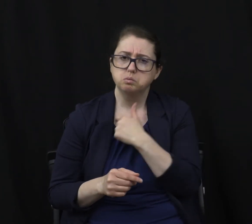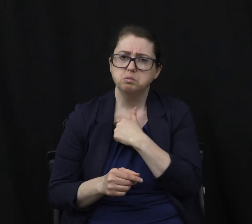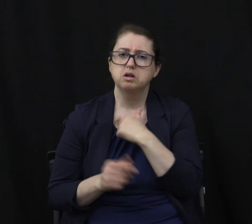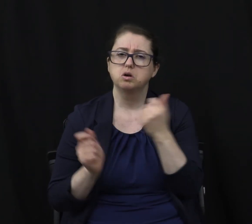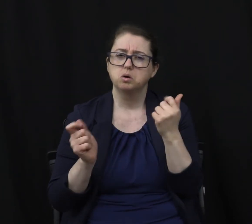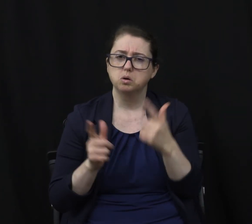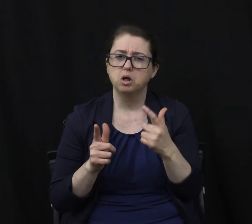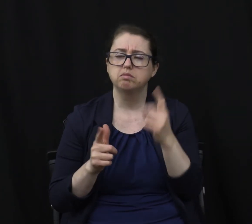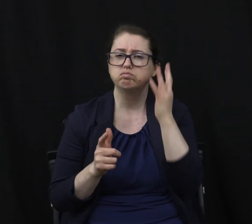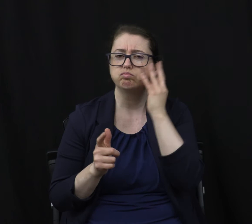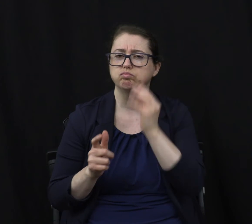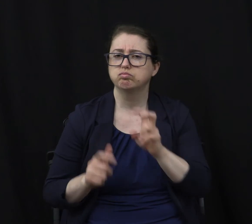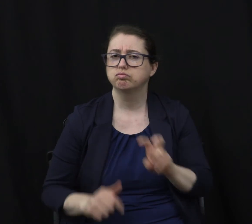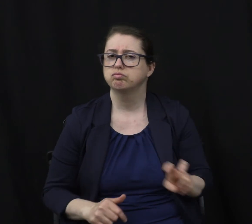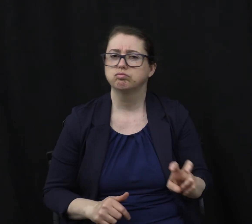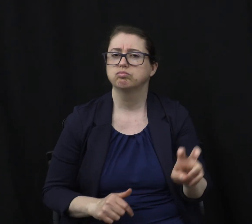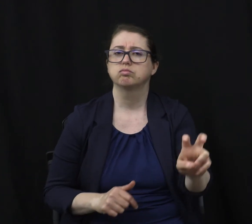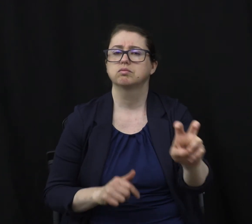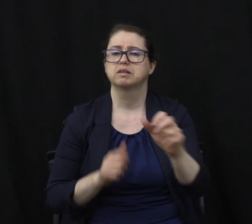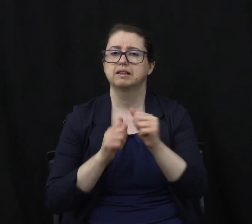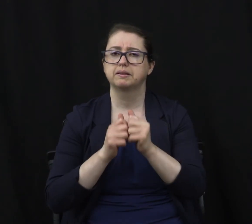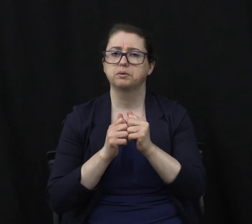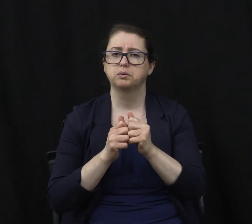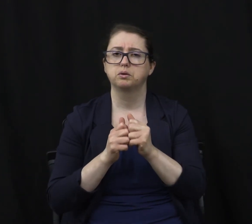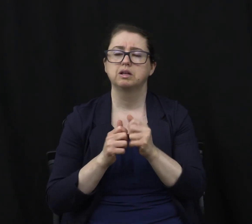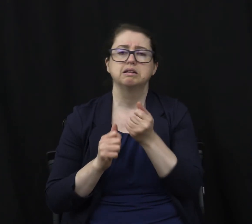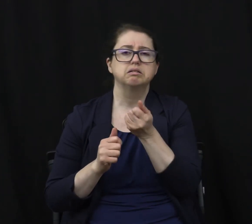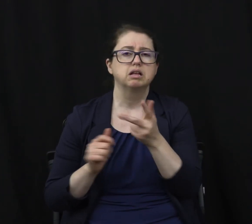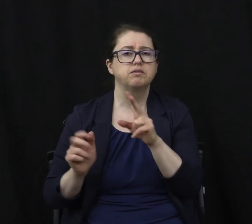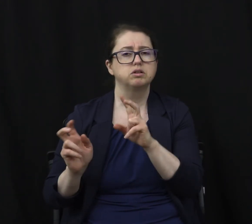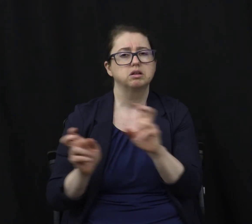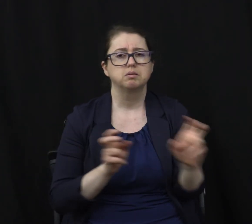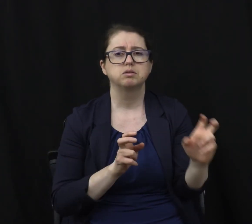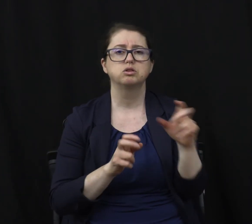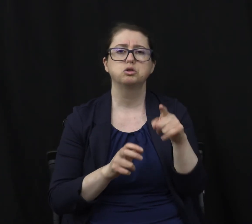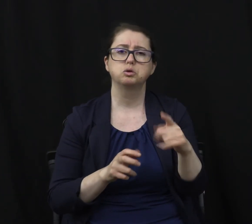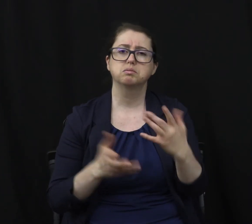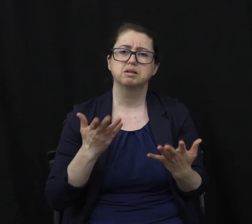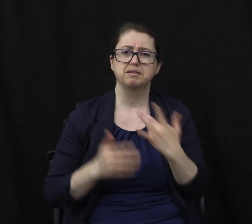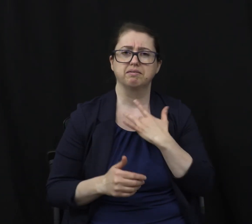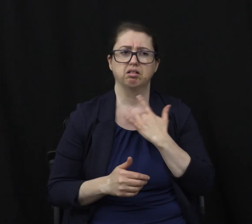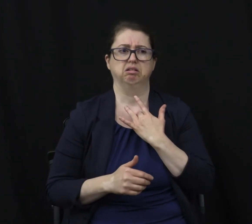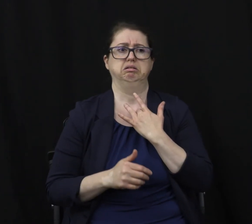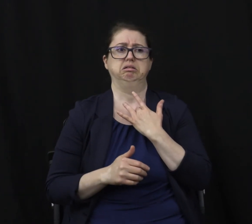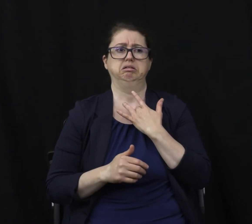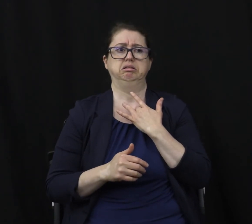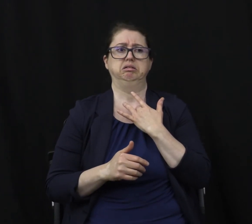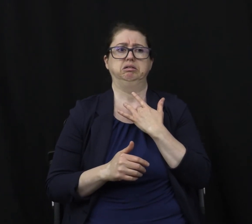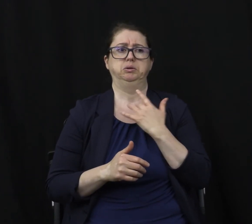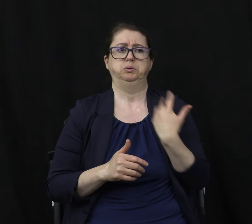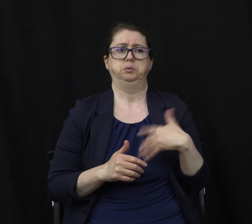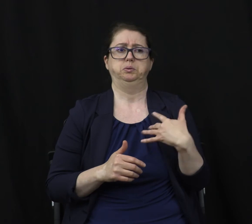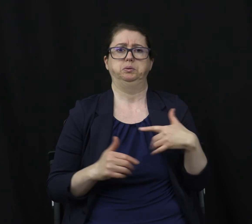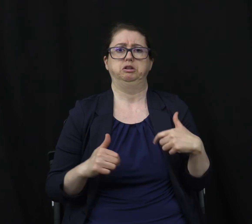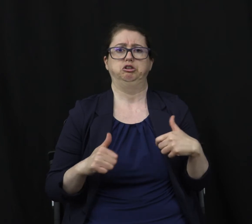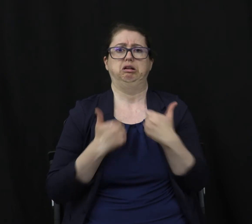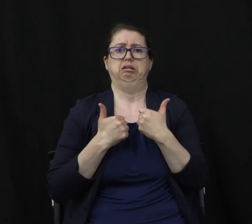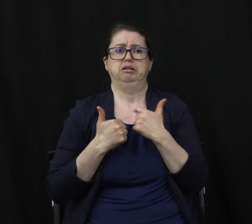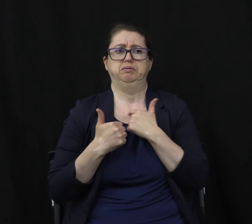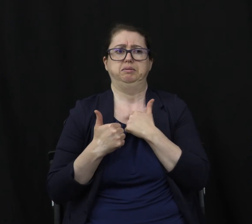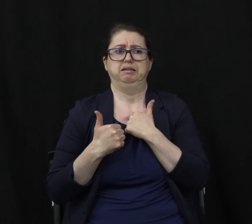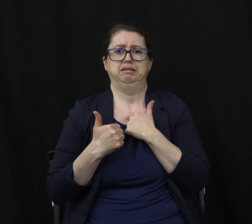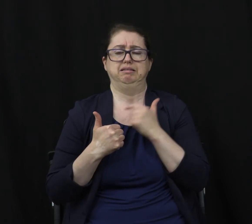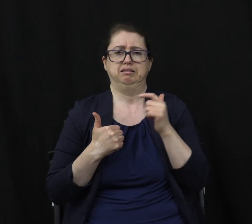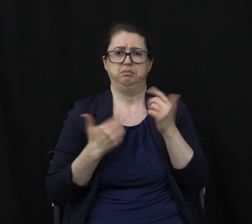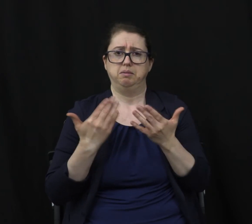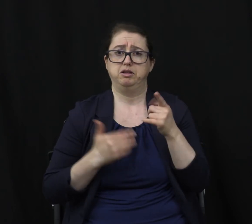that we present may touch on a challenging area that you're currently facing. There may be